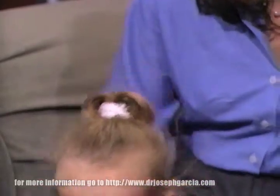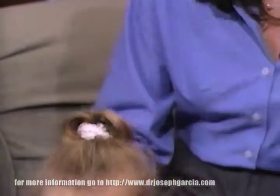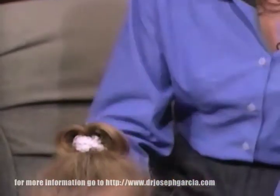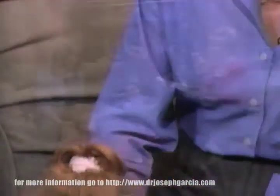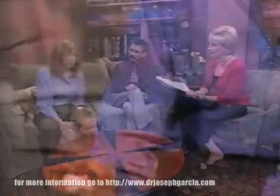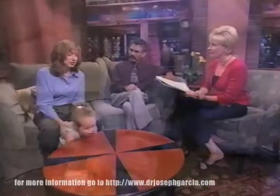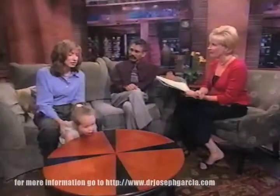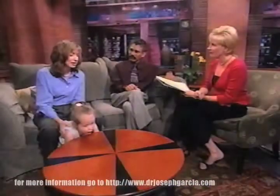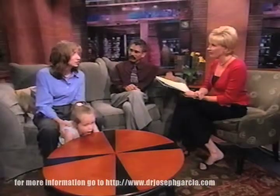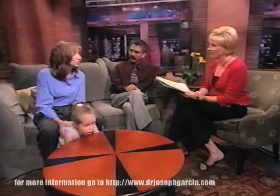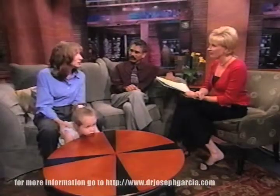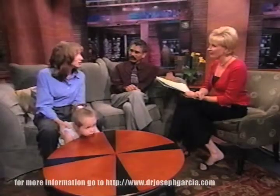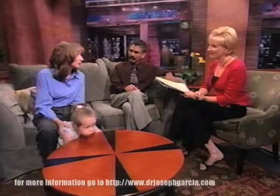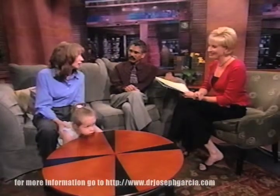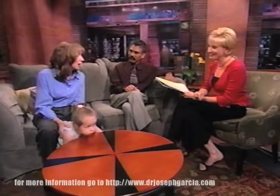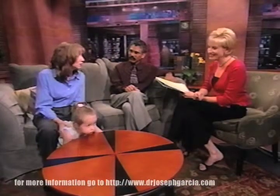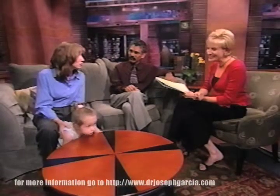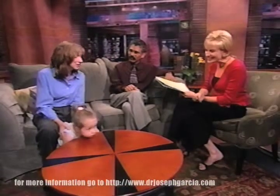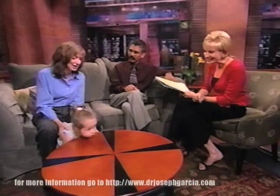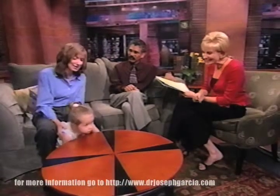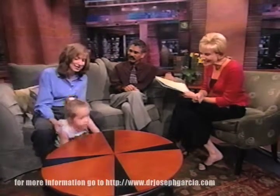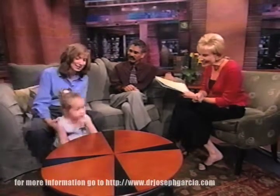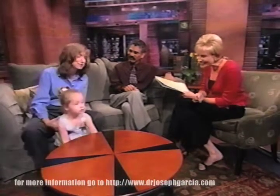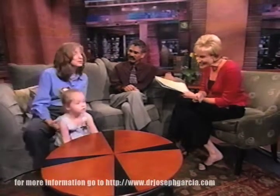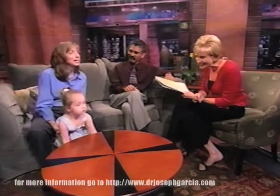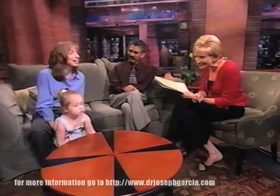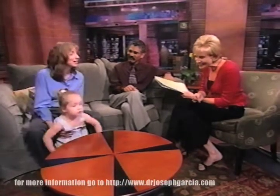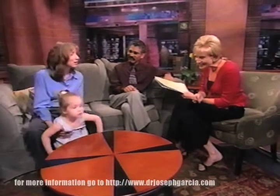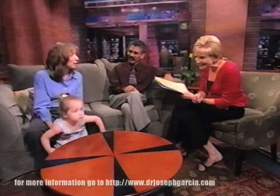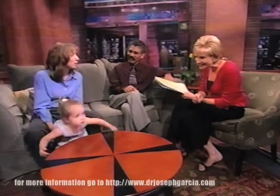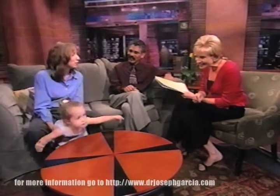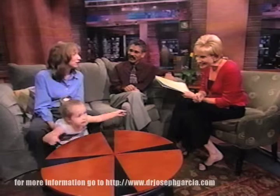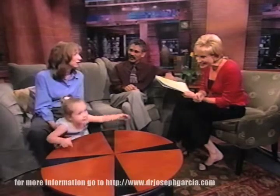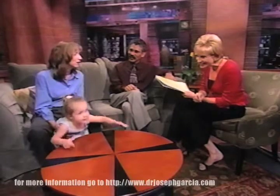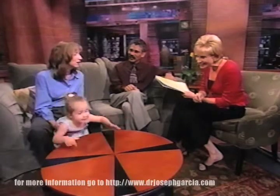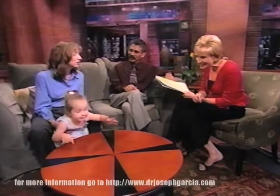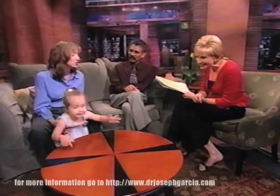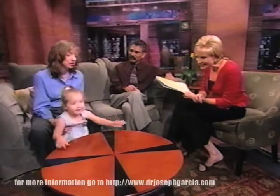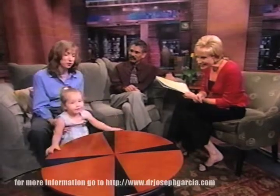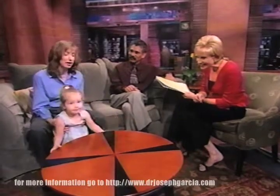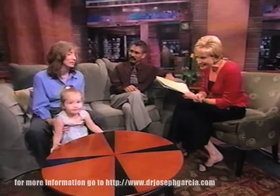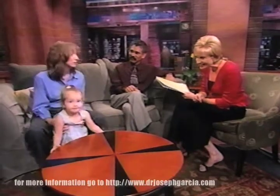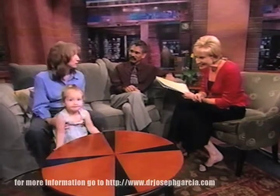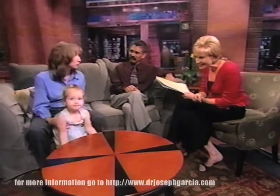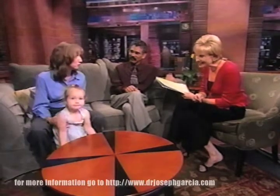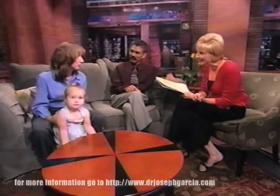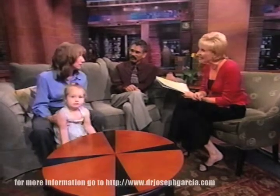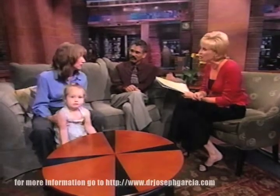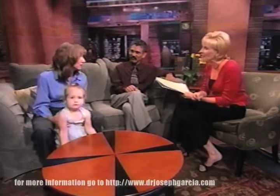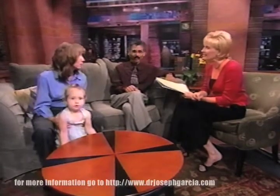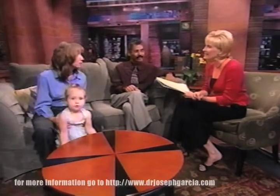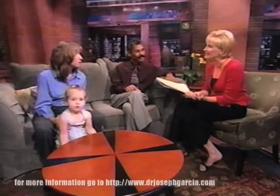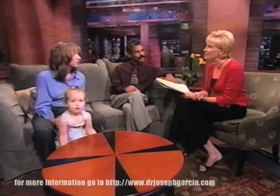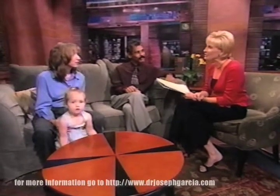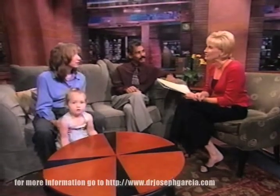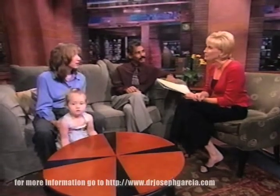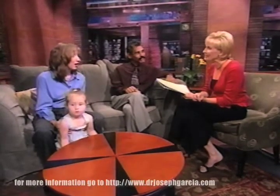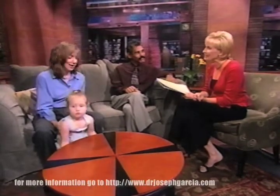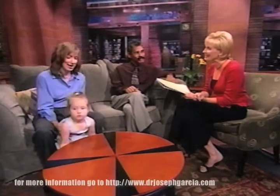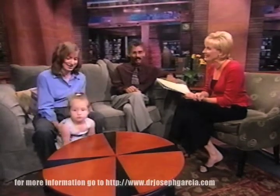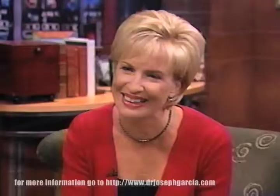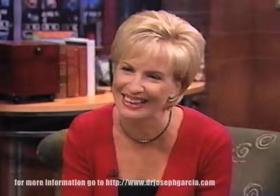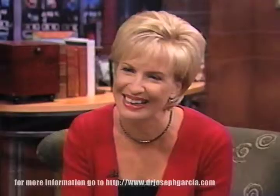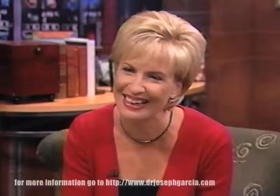that, you know, we feel like she's understanding and communicating a lot more than she otherwise would be. And you're about to hit the terrible